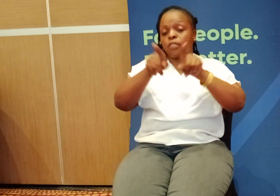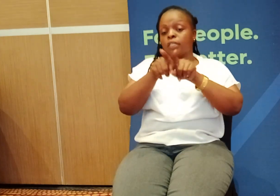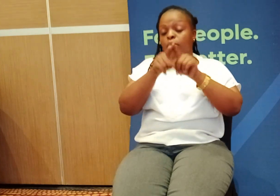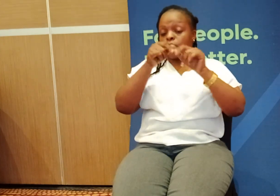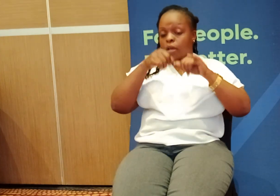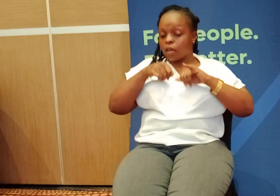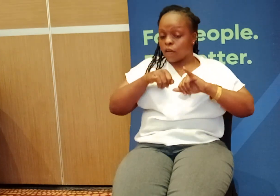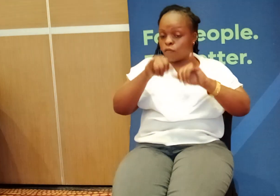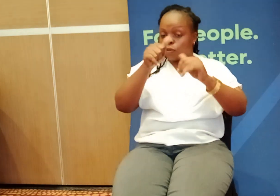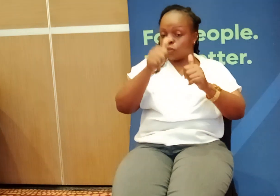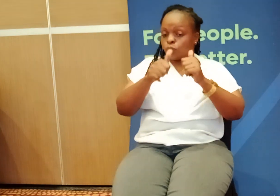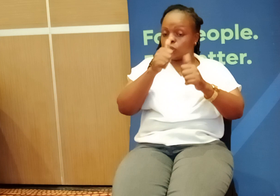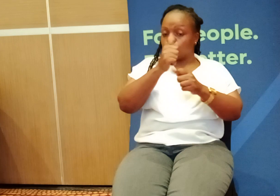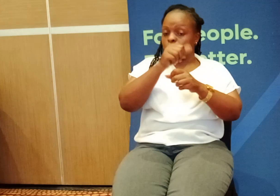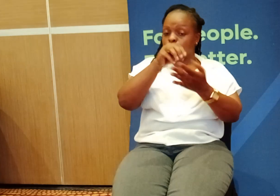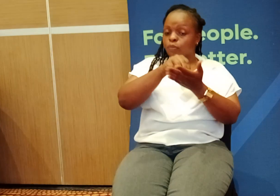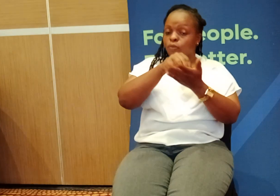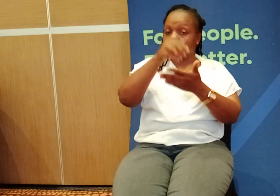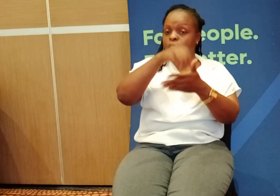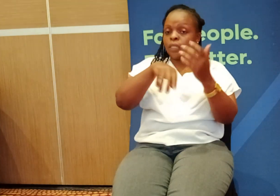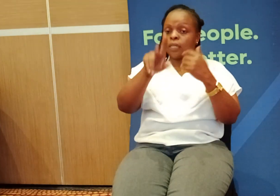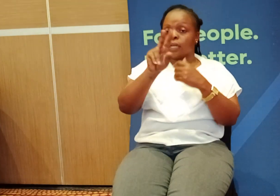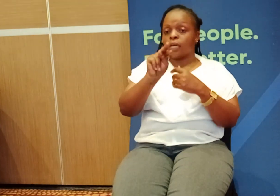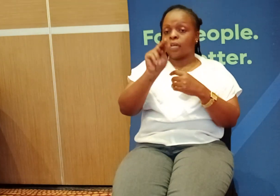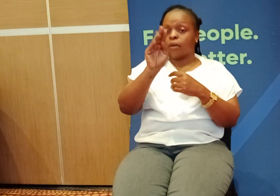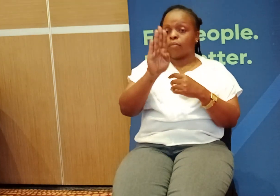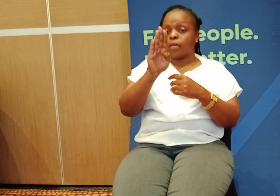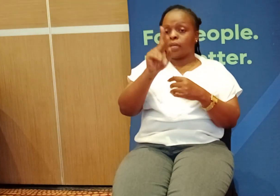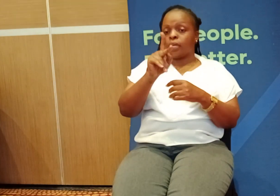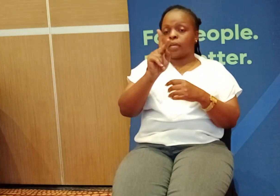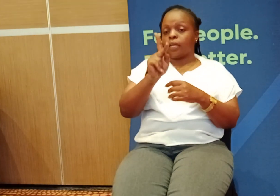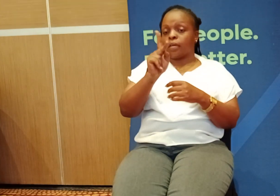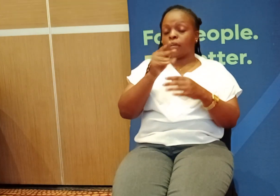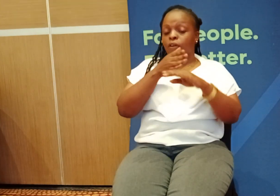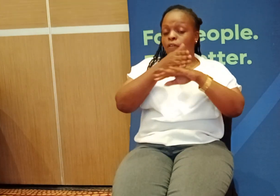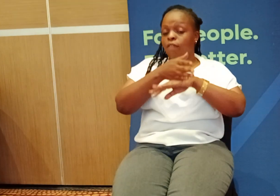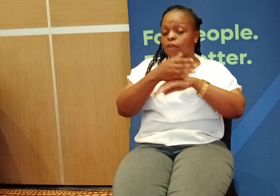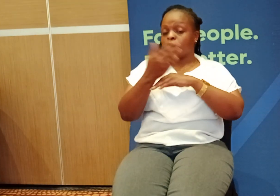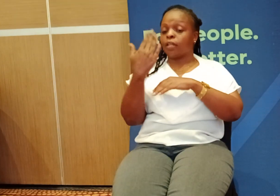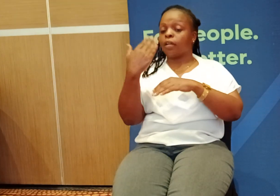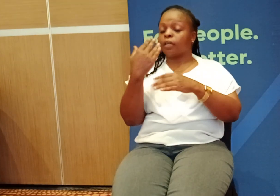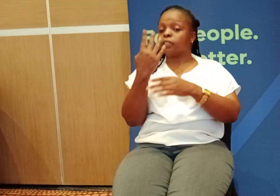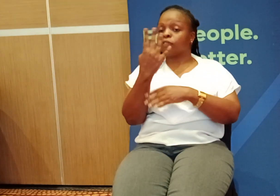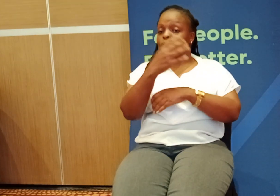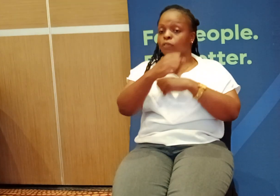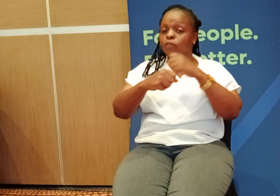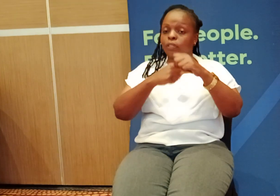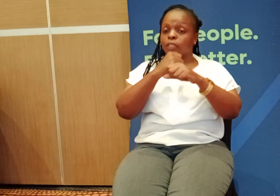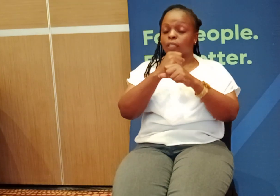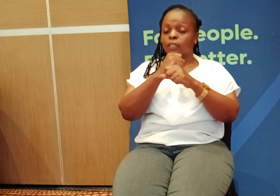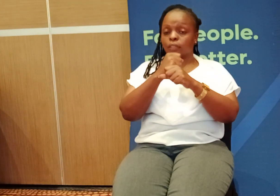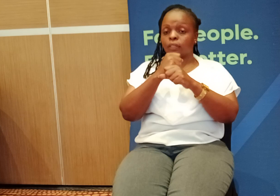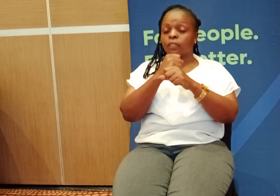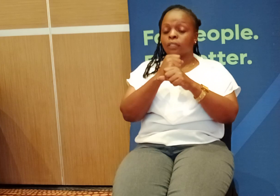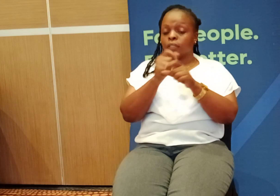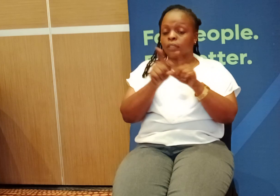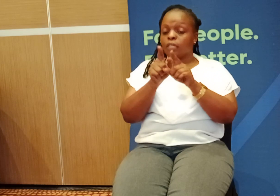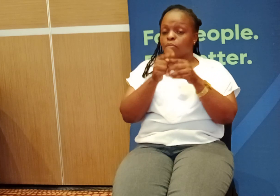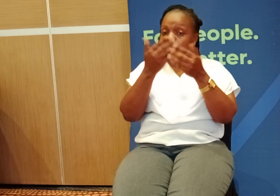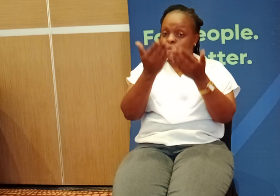in NBK over the last 4 years, Lawrence, and given that we know what